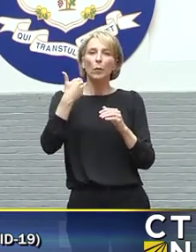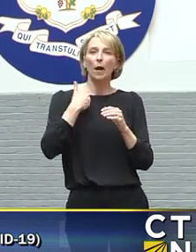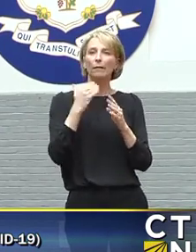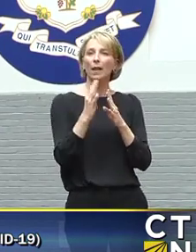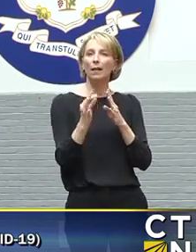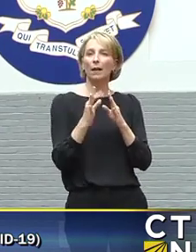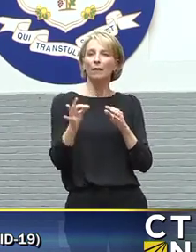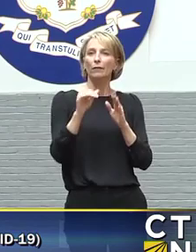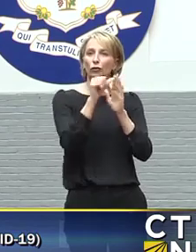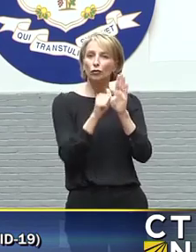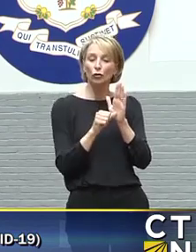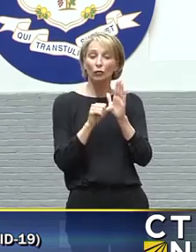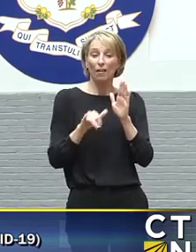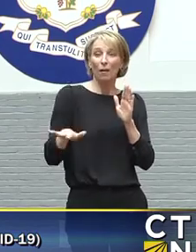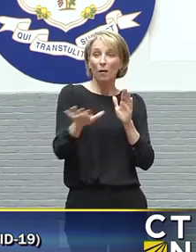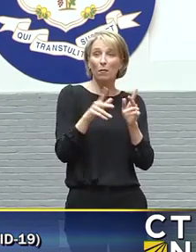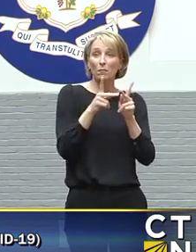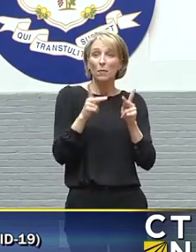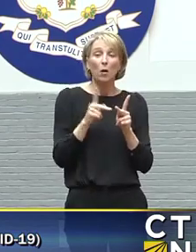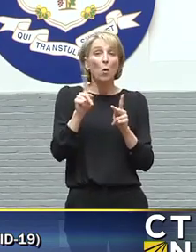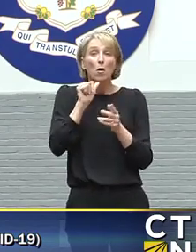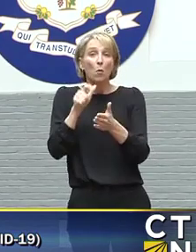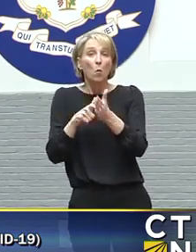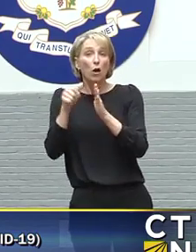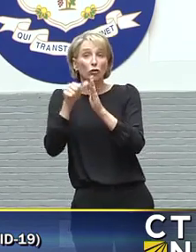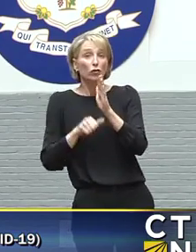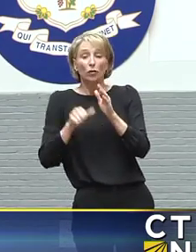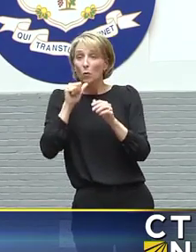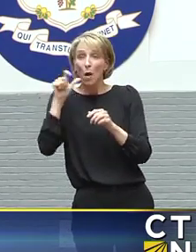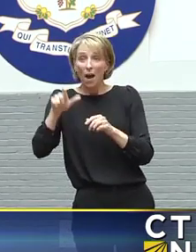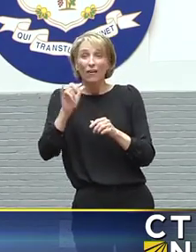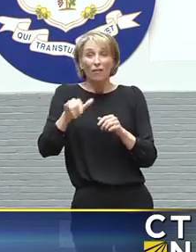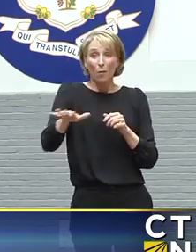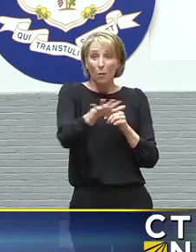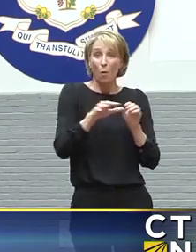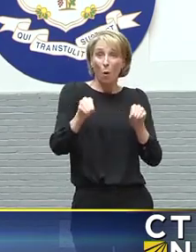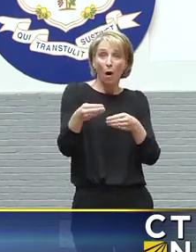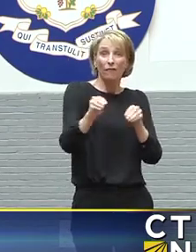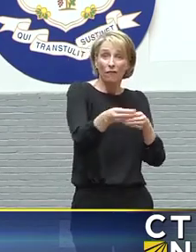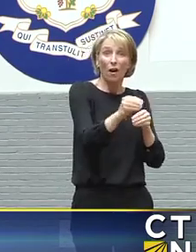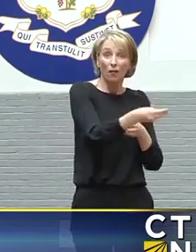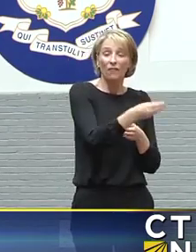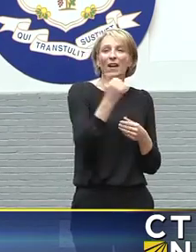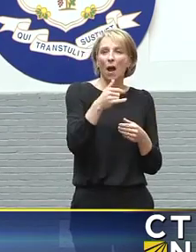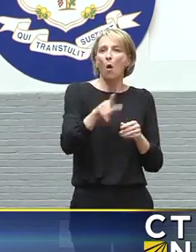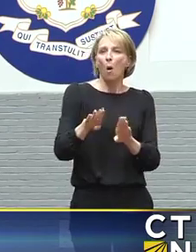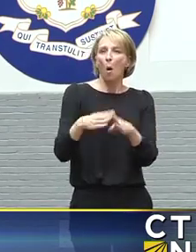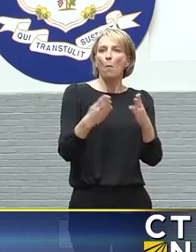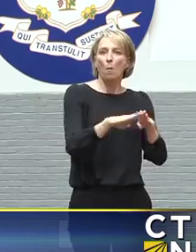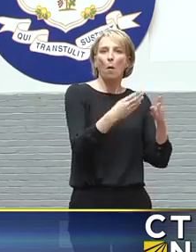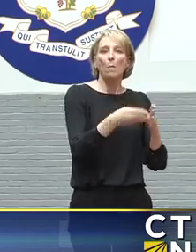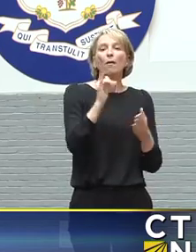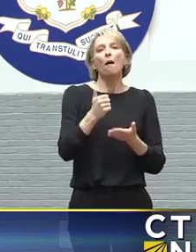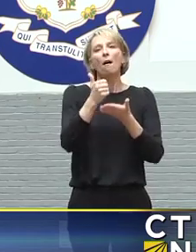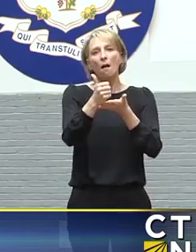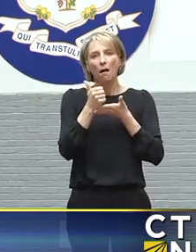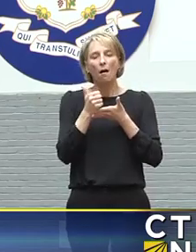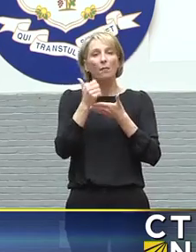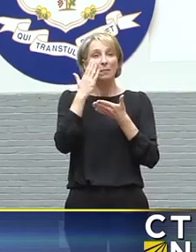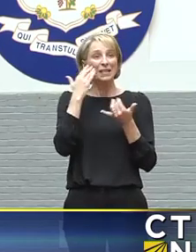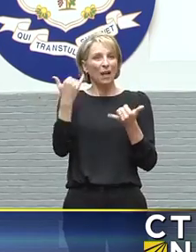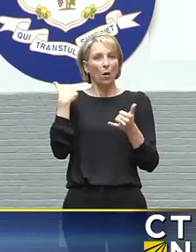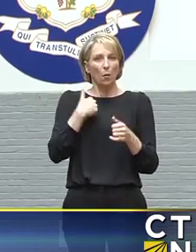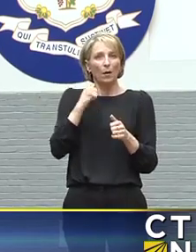hospitals are stepping back and not doing that. And that's really important. That's freeing up beds. That's freeing up ICU capacity in some